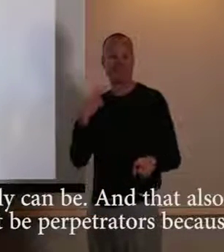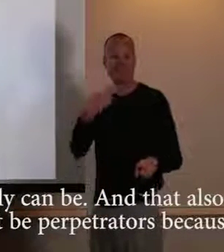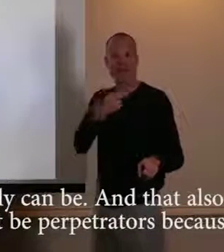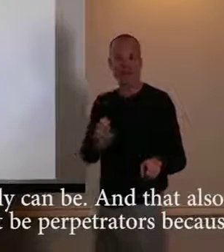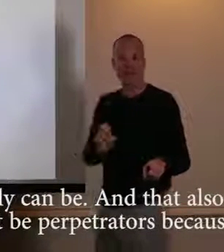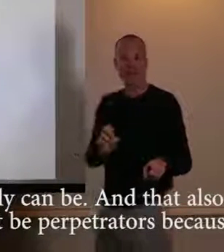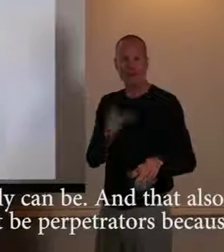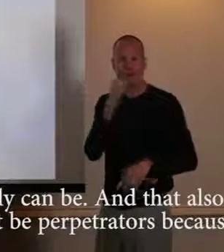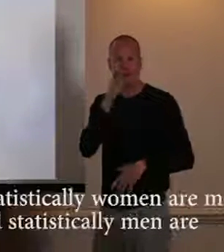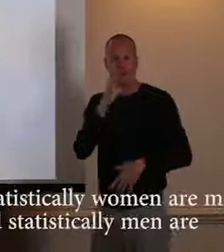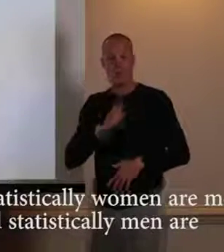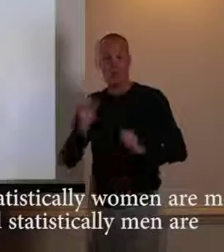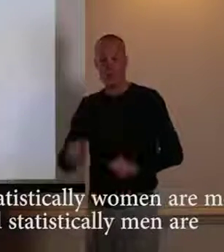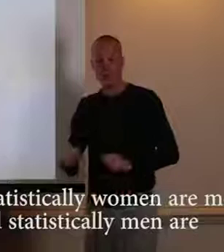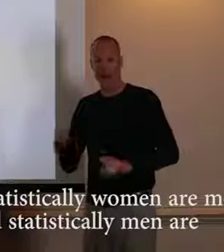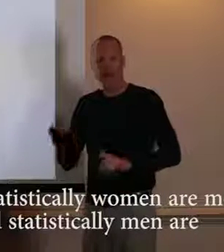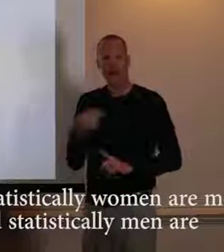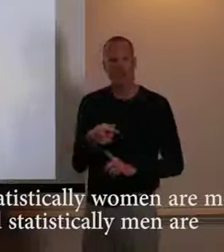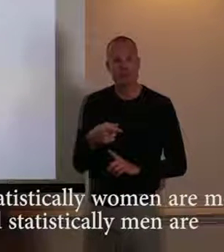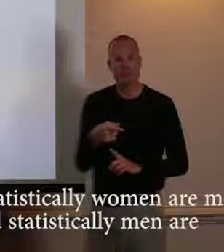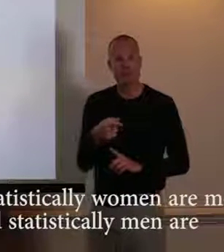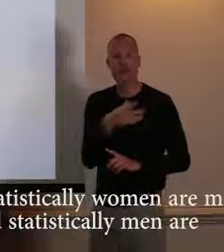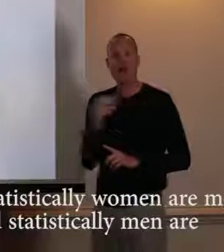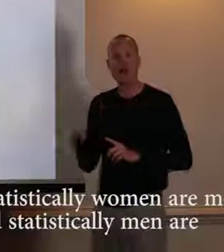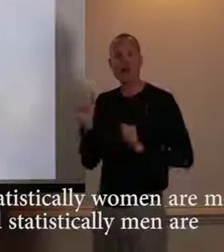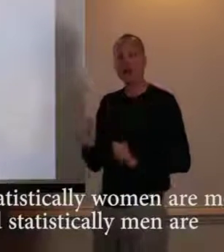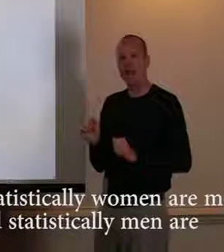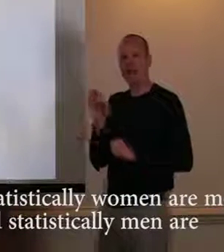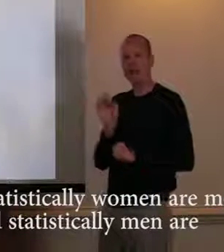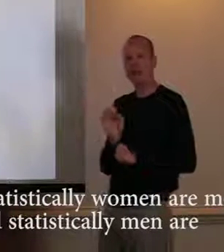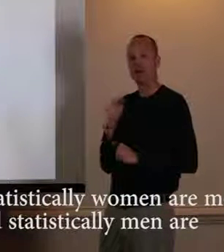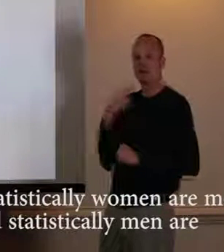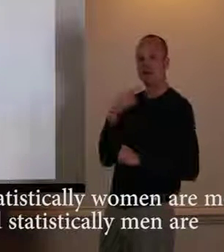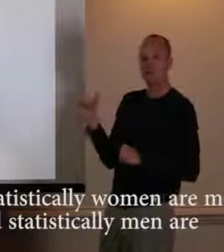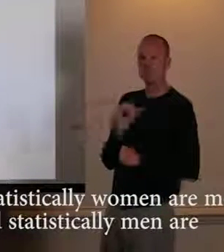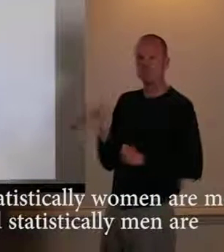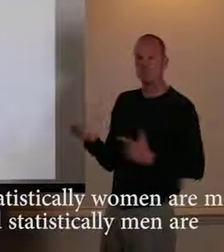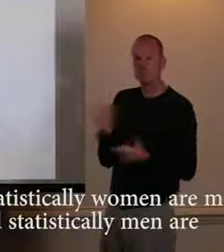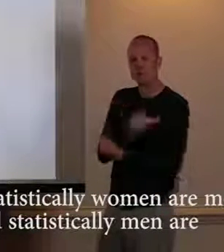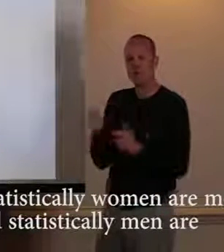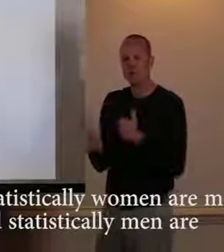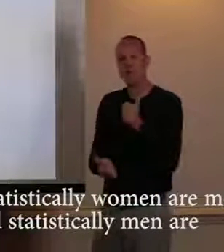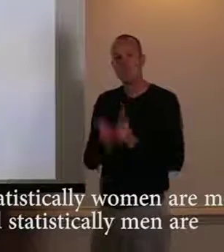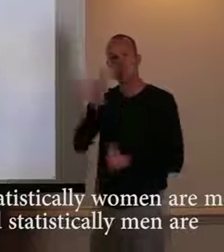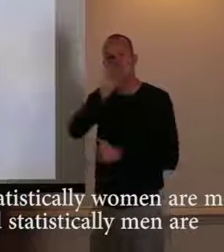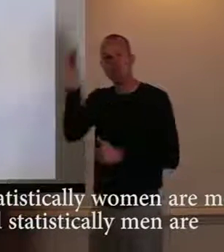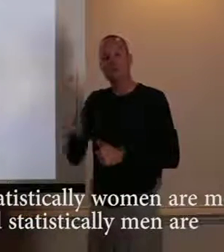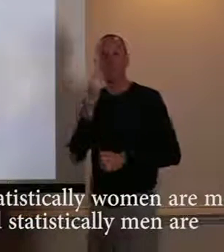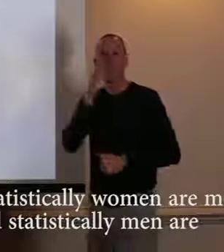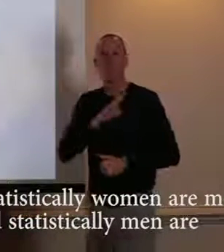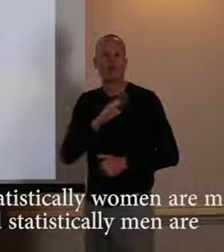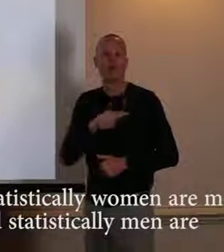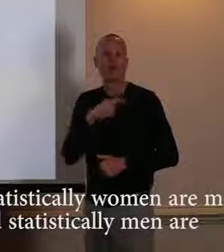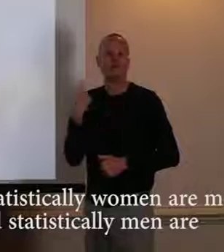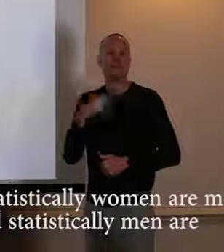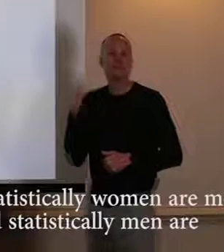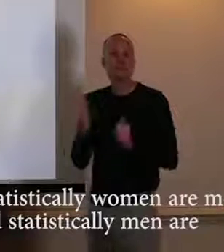be perpetrators, because they absolutely can be. But statistically, women are more at risk for sexual violence, and statistically, men